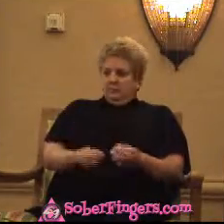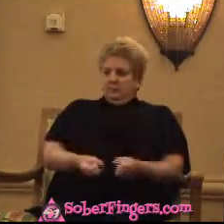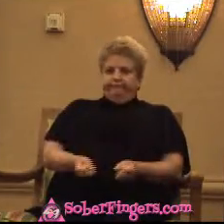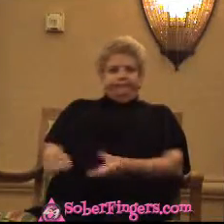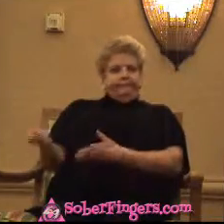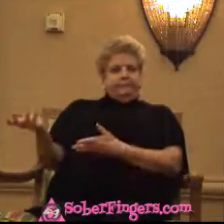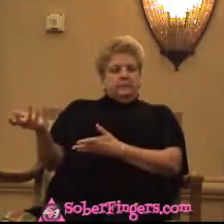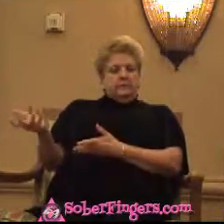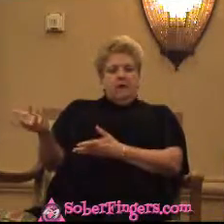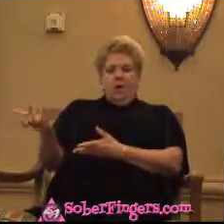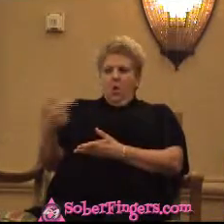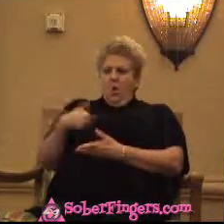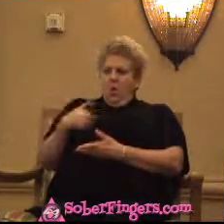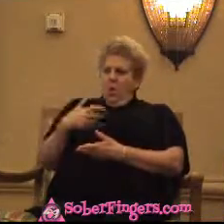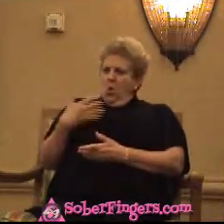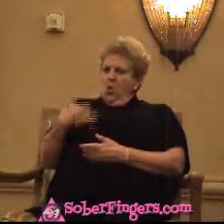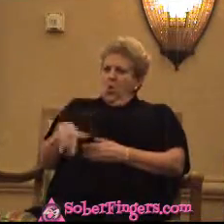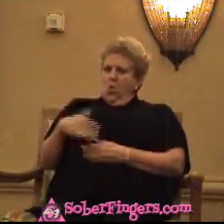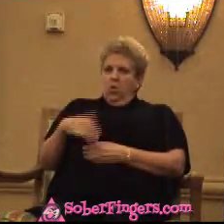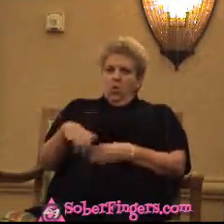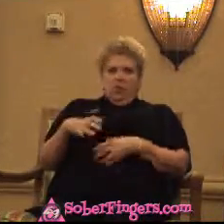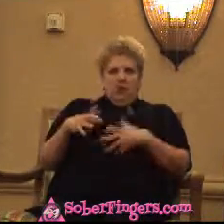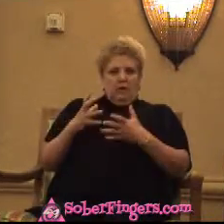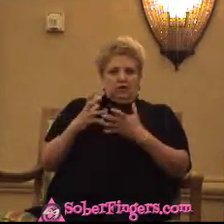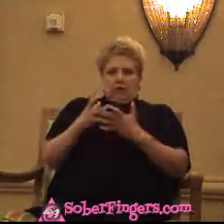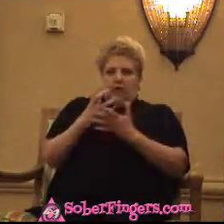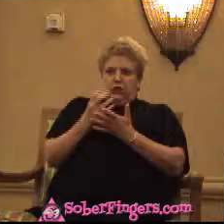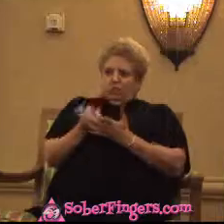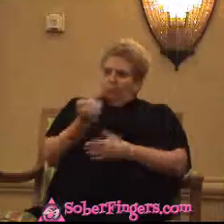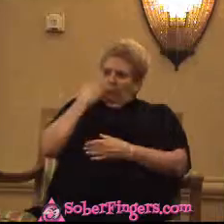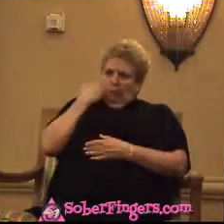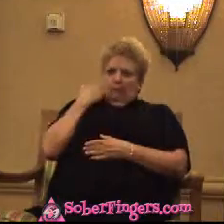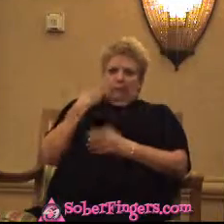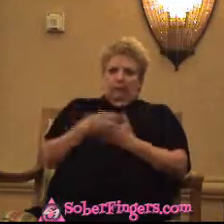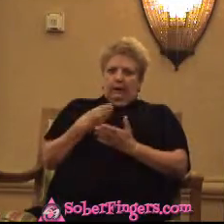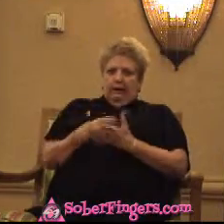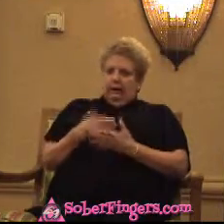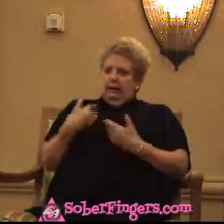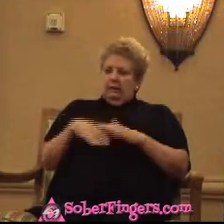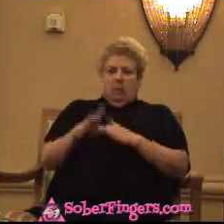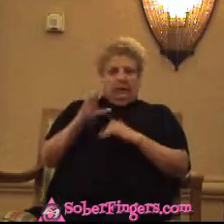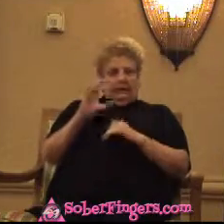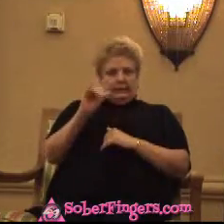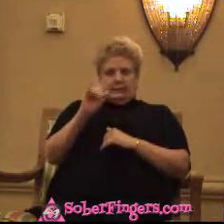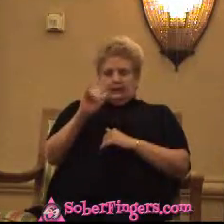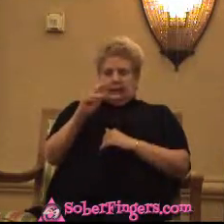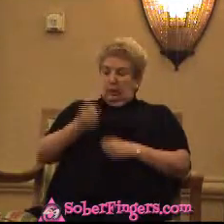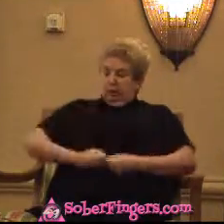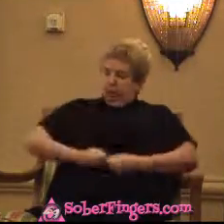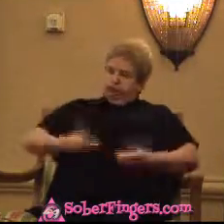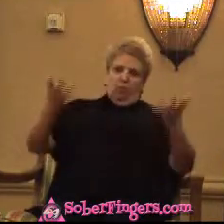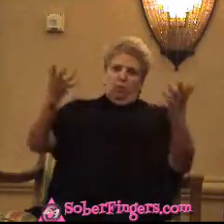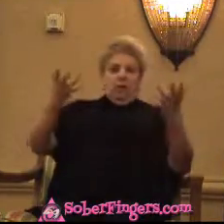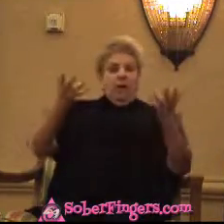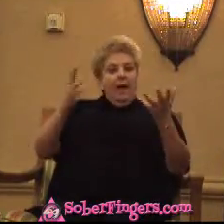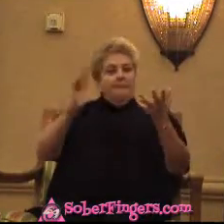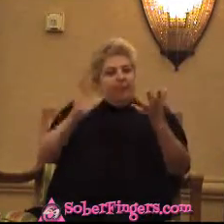No, I wasn't a gambler, I was a lever of money in casinos. And that went. That bores the hell out of me